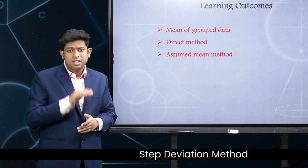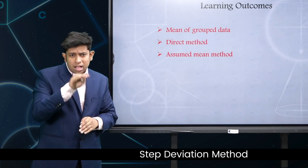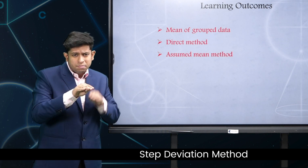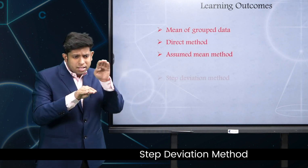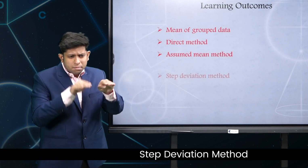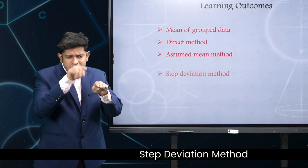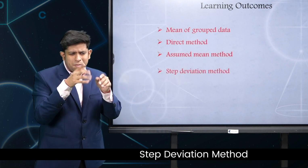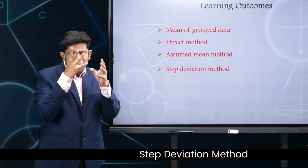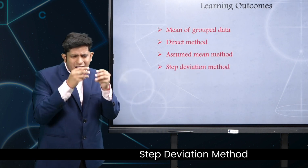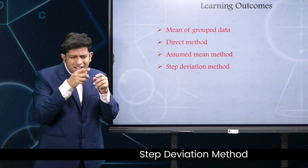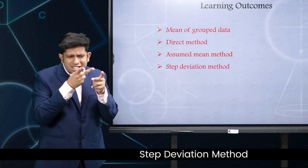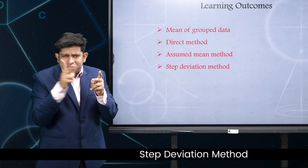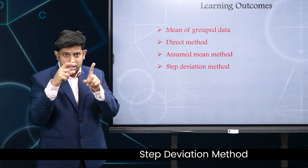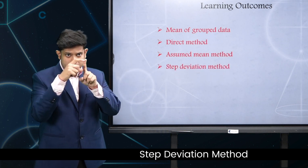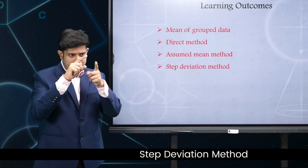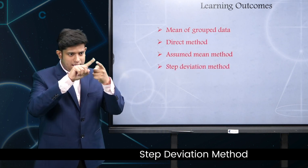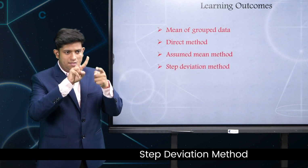step deviation method.